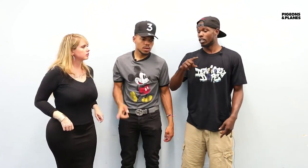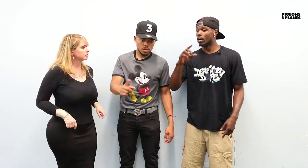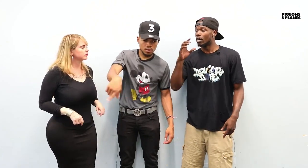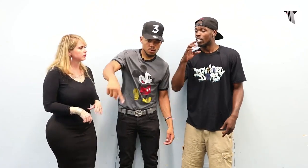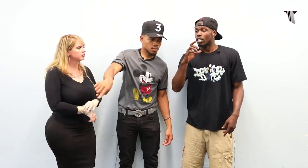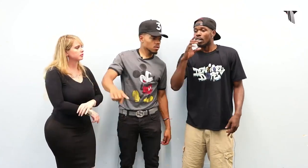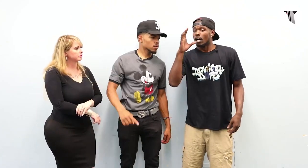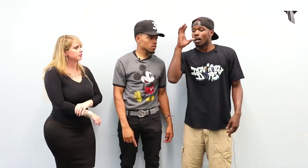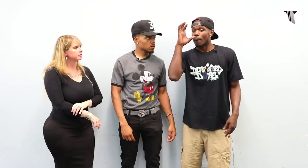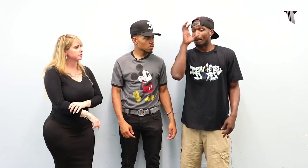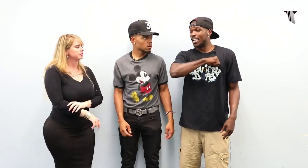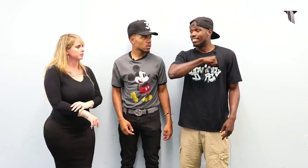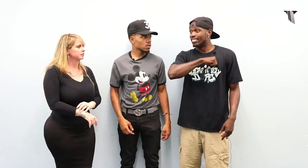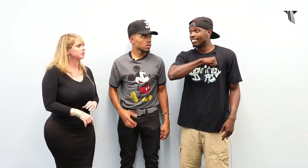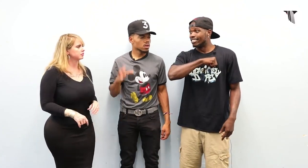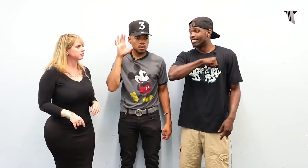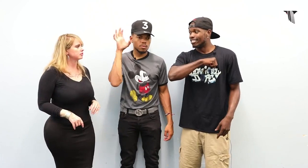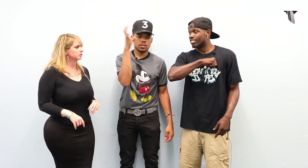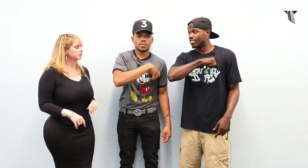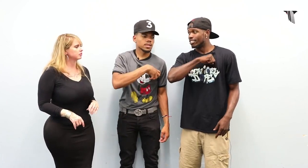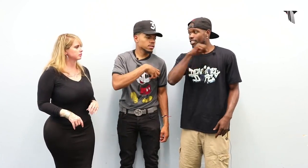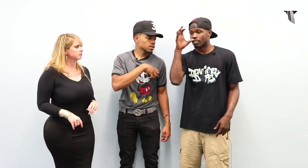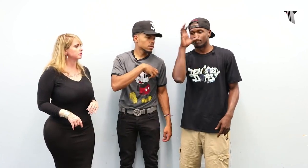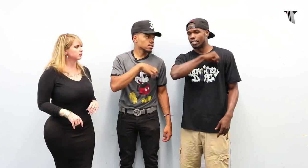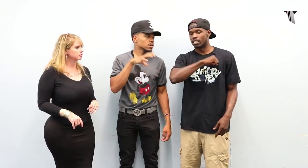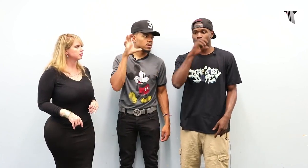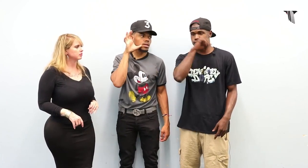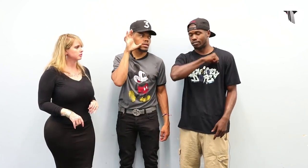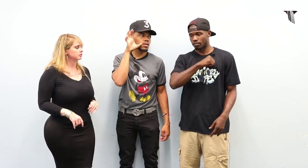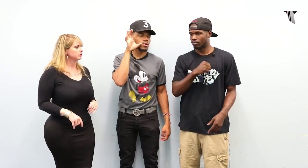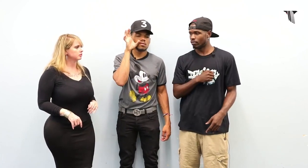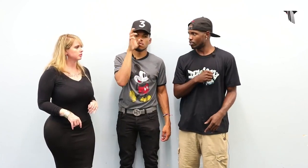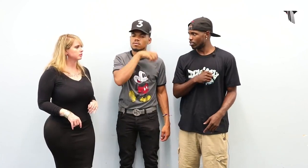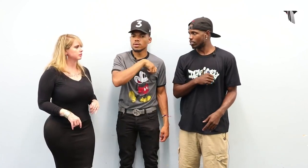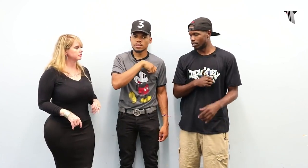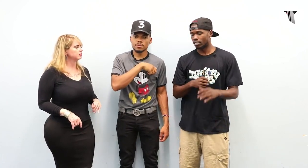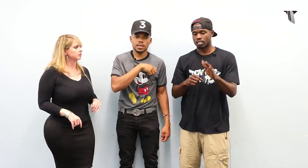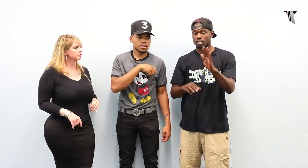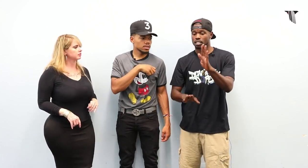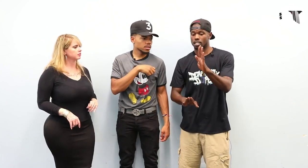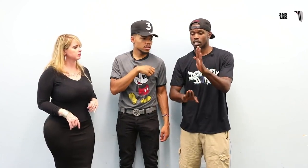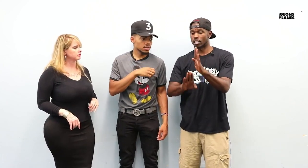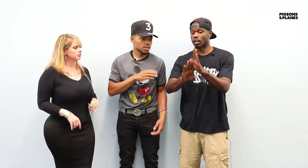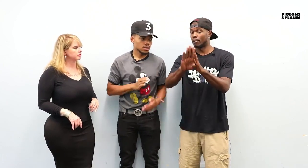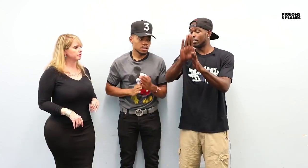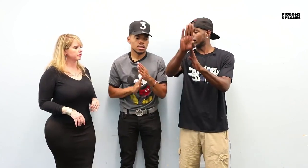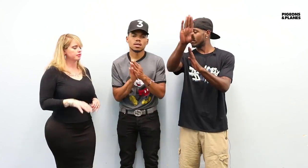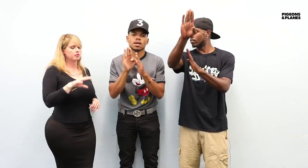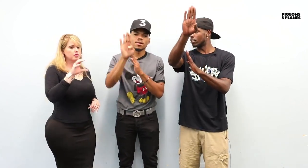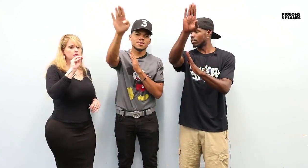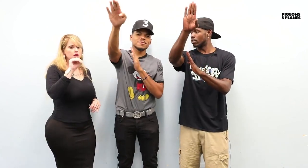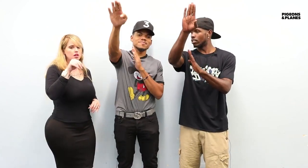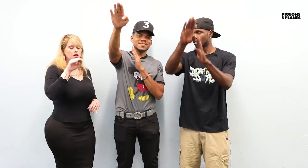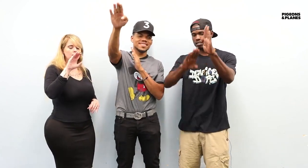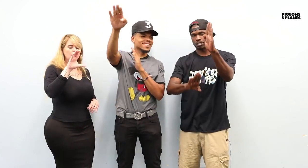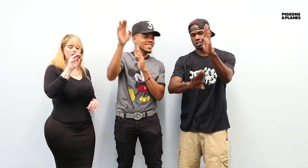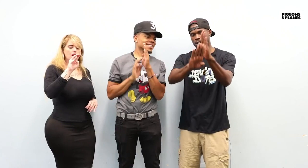You? Me? You must have missed? Missed that. You must have missed? The come up? The come up. So you go